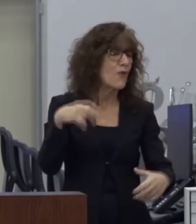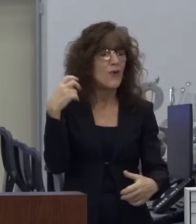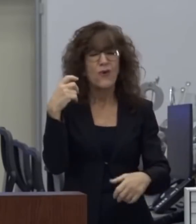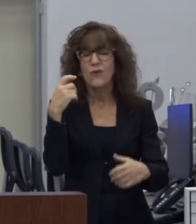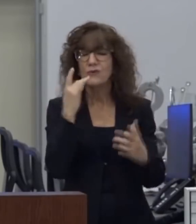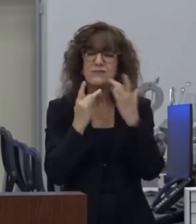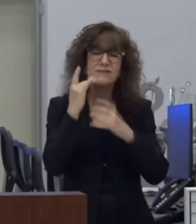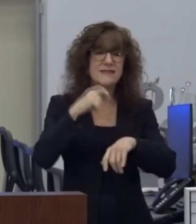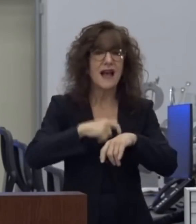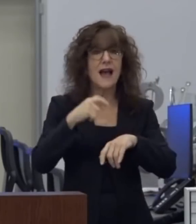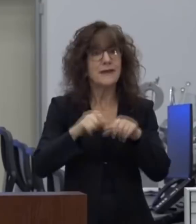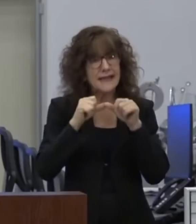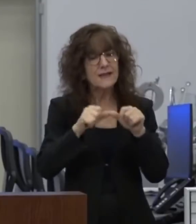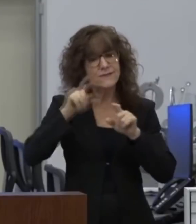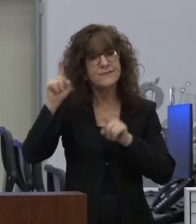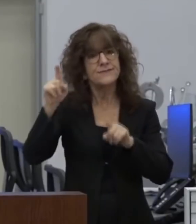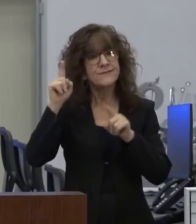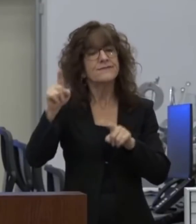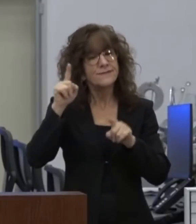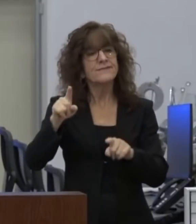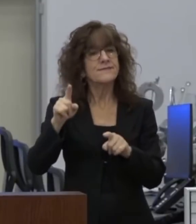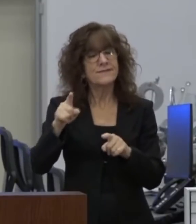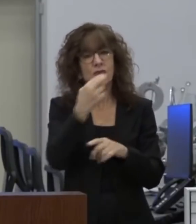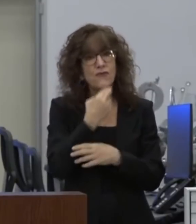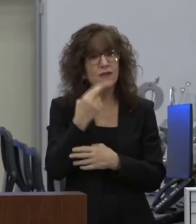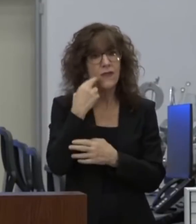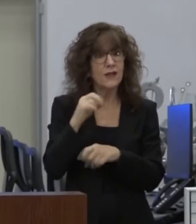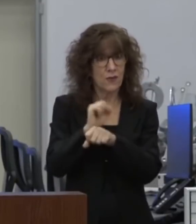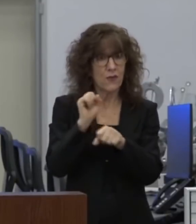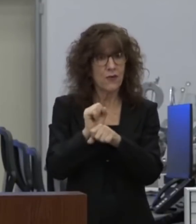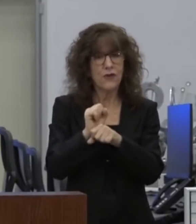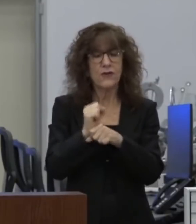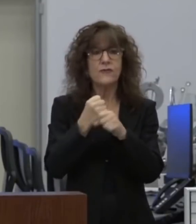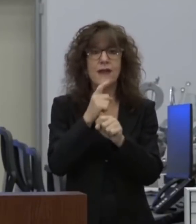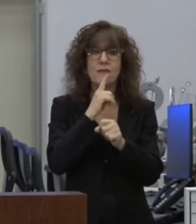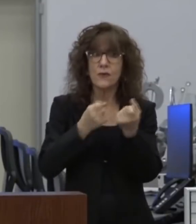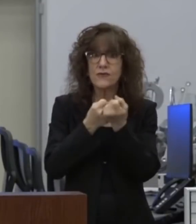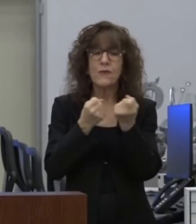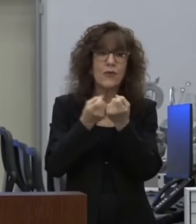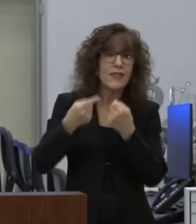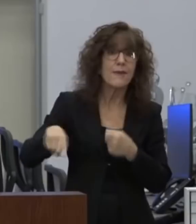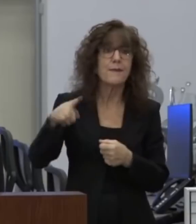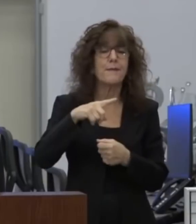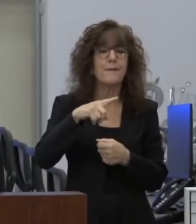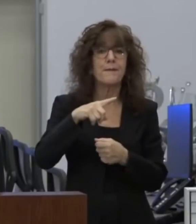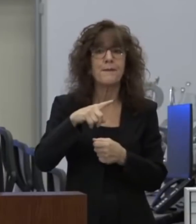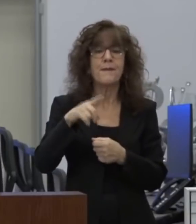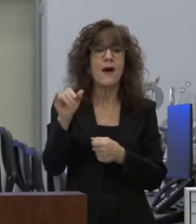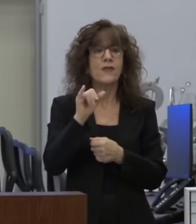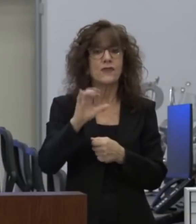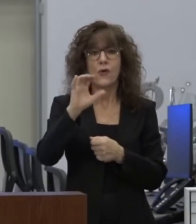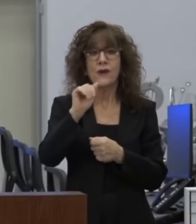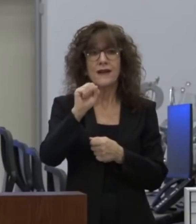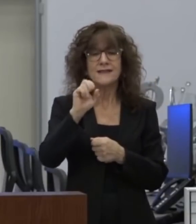to please continue to patronize our restaurants. We will work to make sure that we are supporting them. In addition,